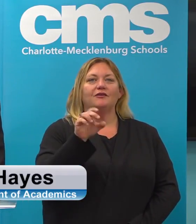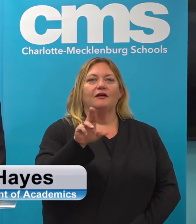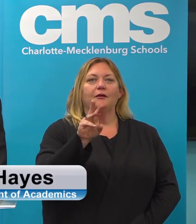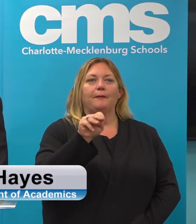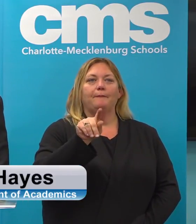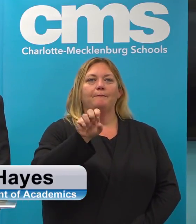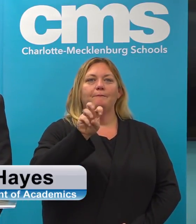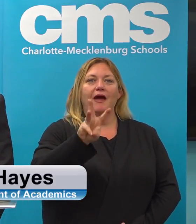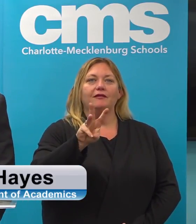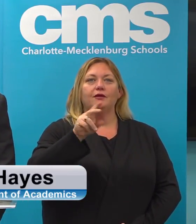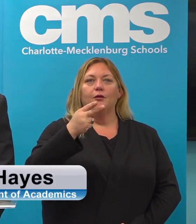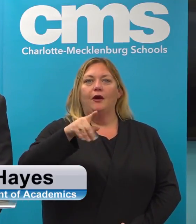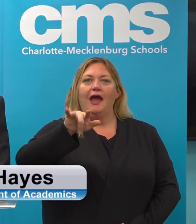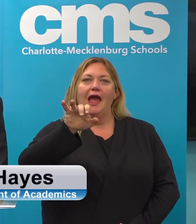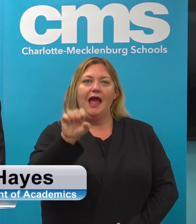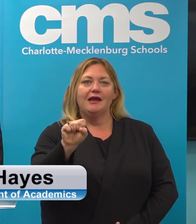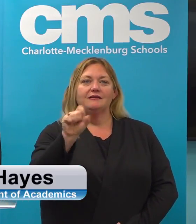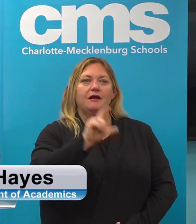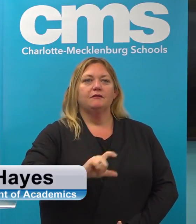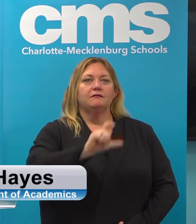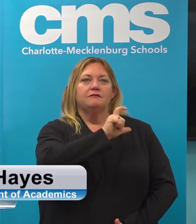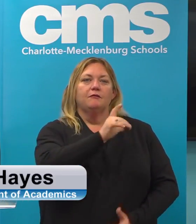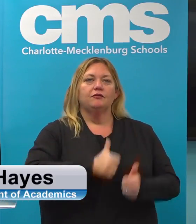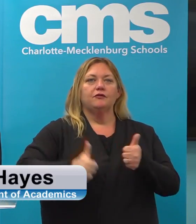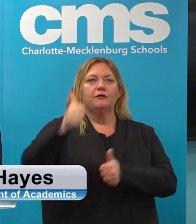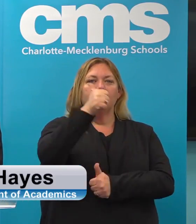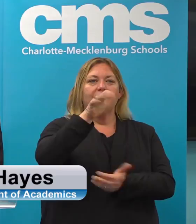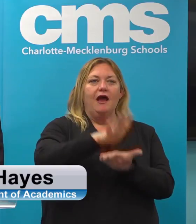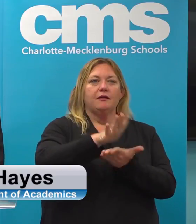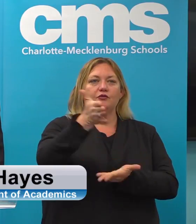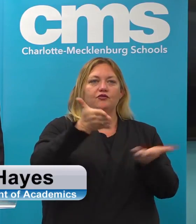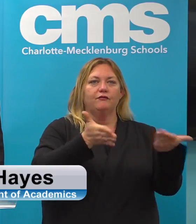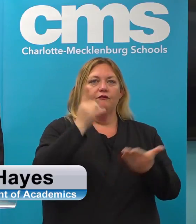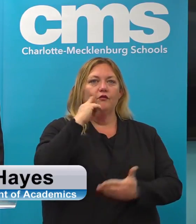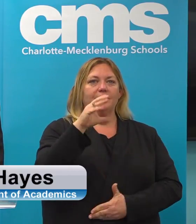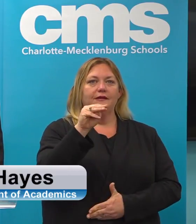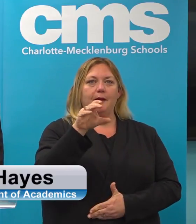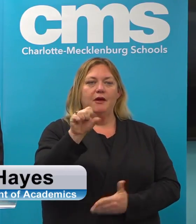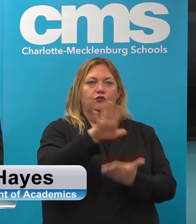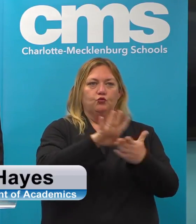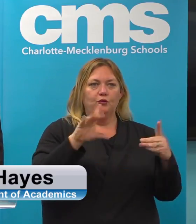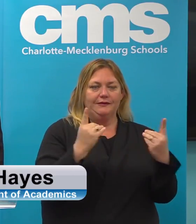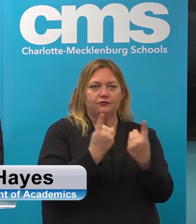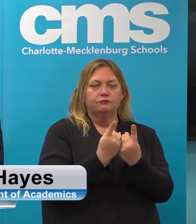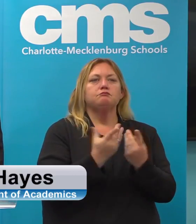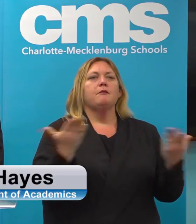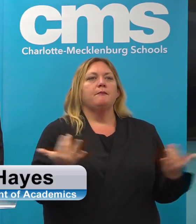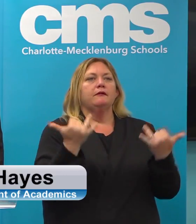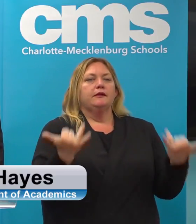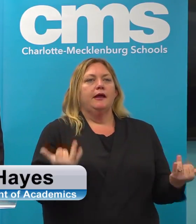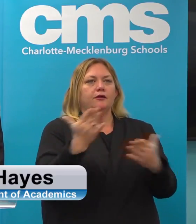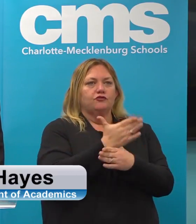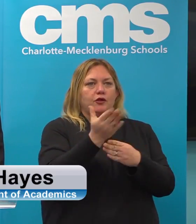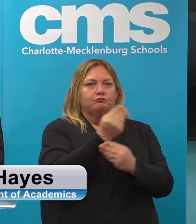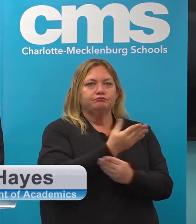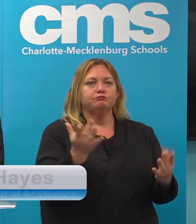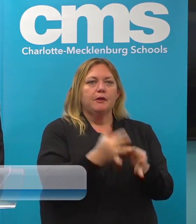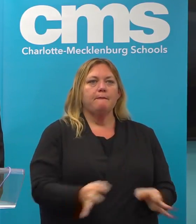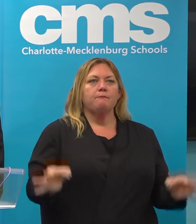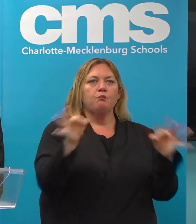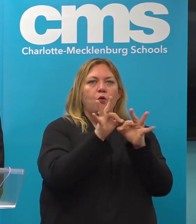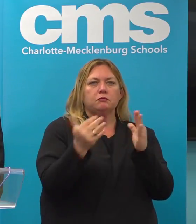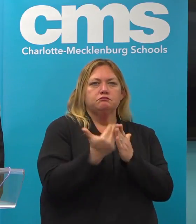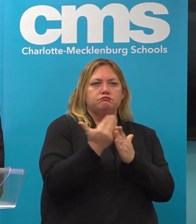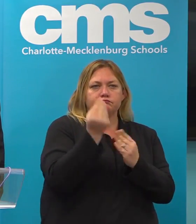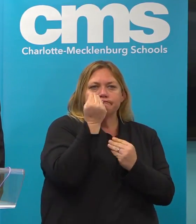I am the Deputy Superintendent over Academic Services for the Charlotte-Mecklenburg School District. We're here today to share a couple of important